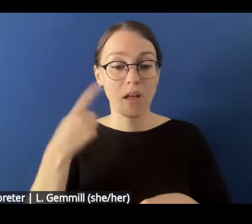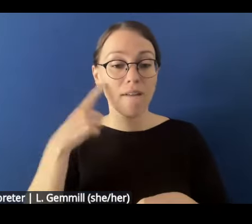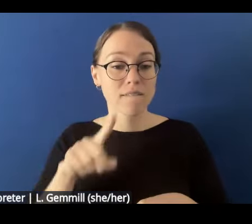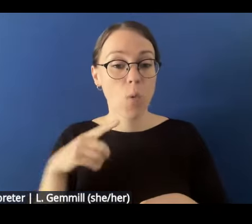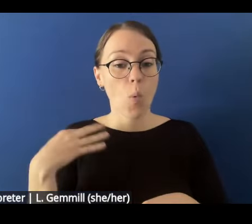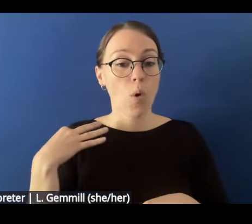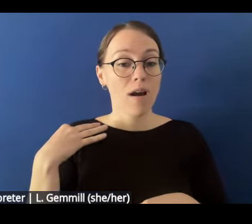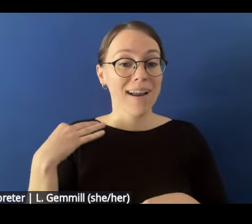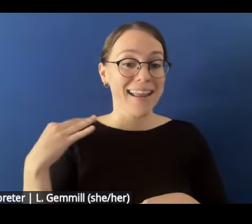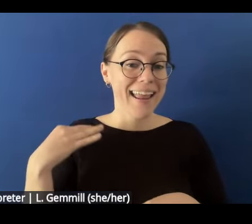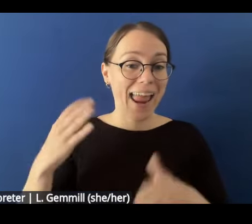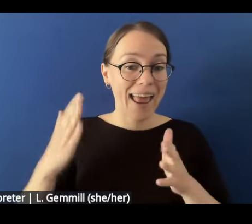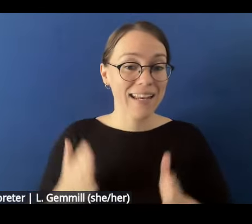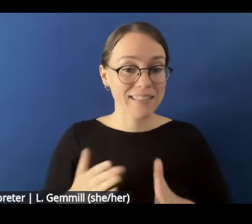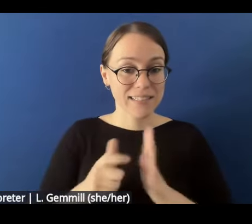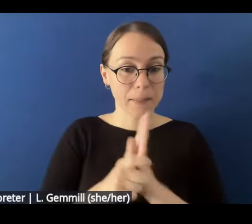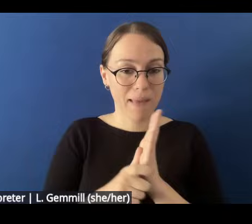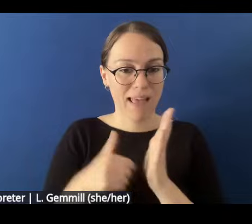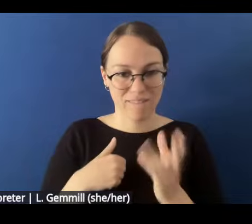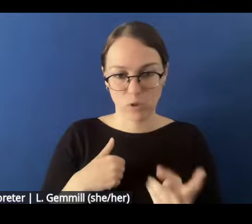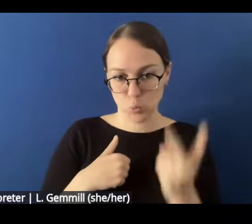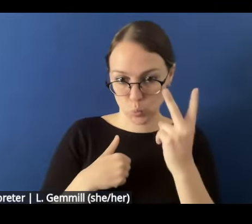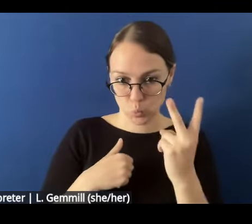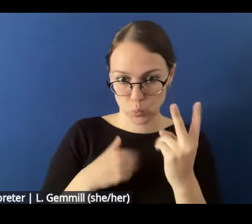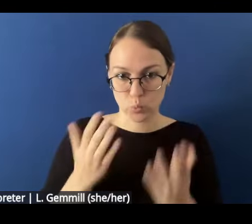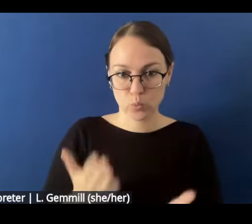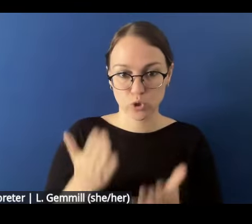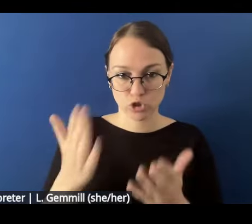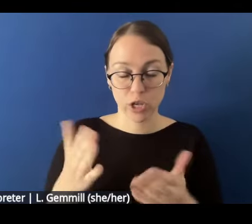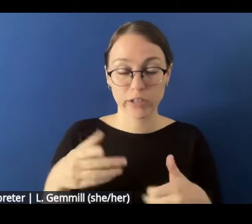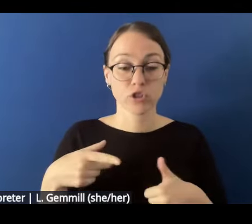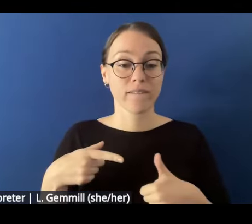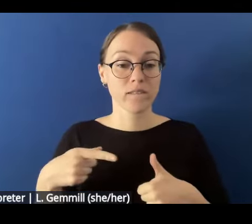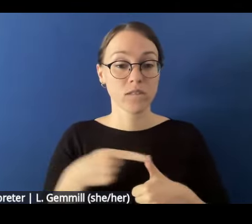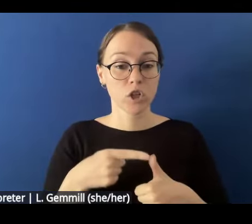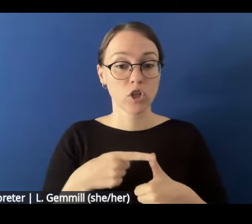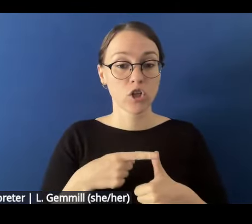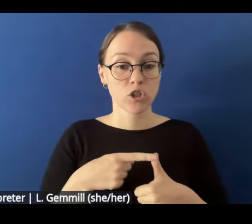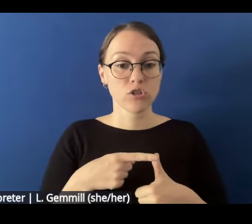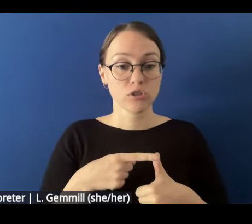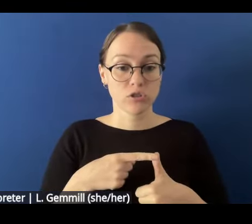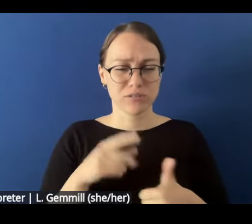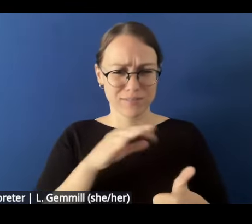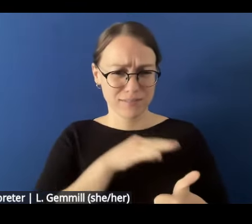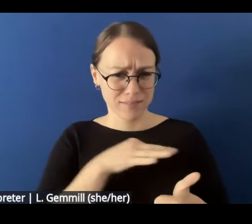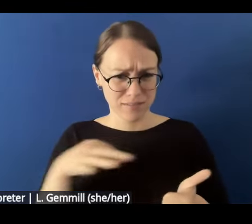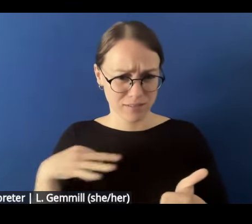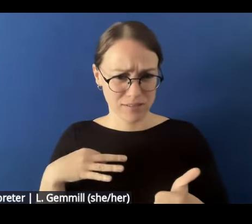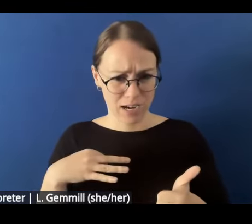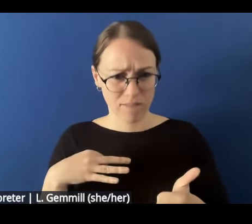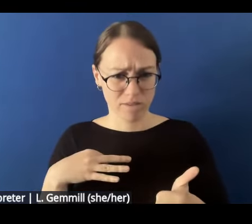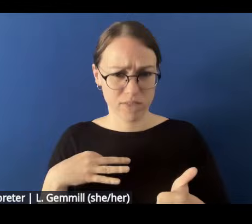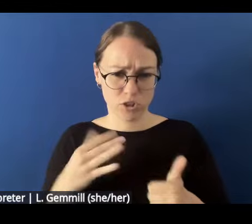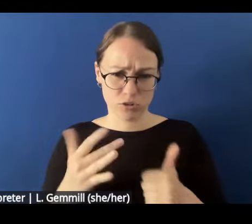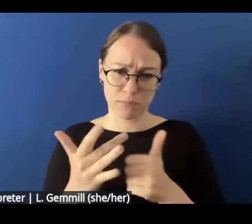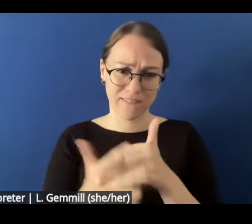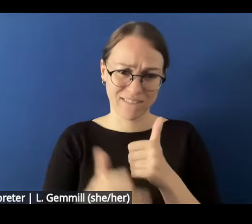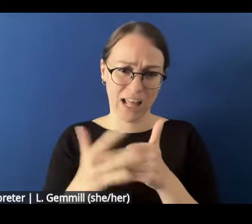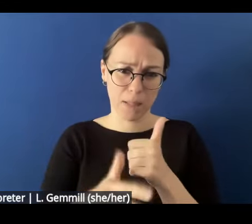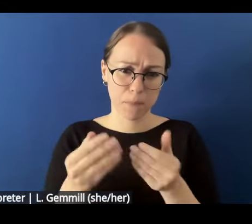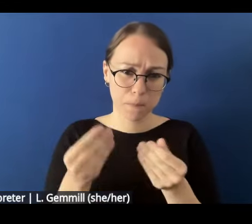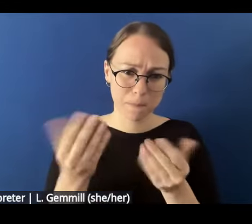suggestions. First, I would indicate that the staff is available to provide consultation on the